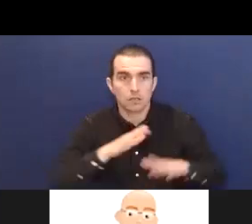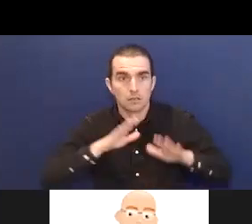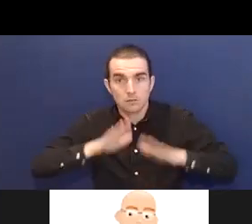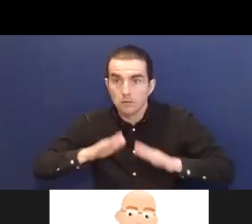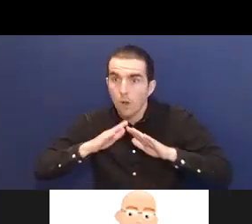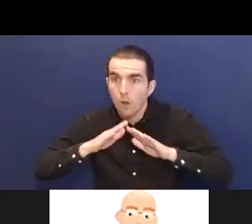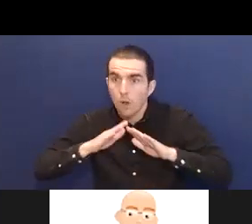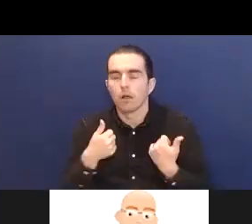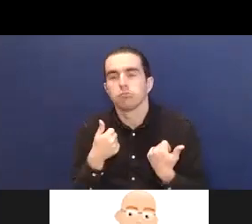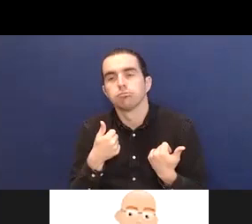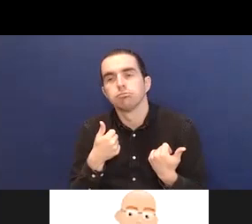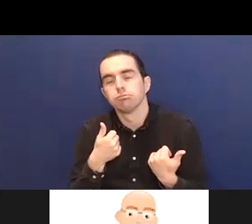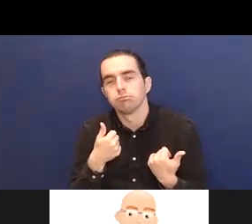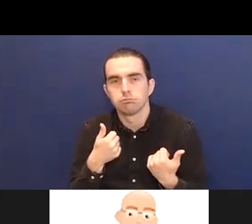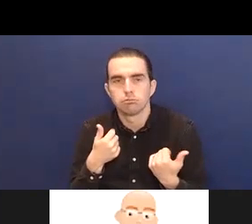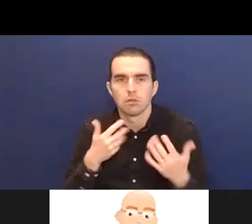has an overall benefit